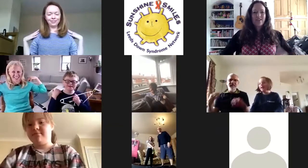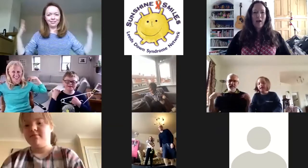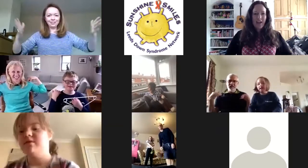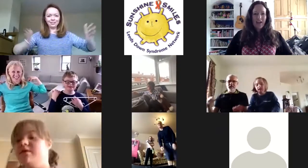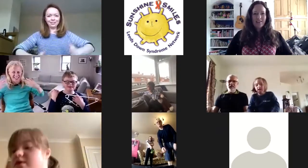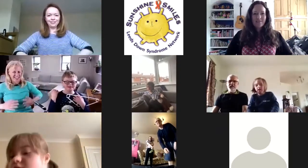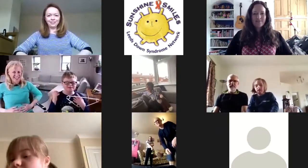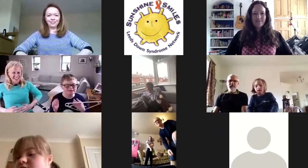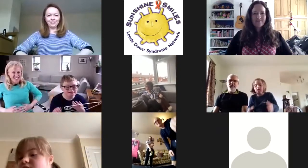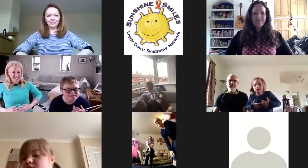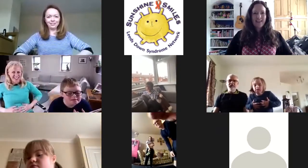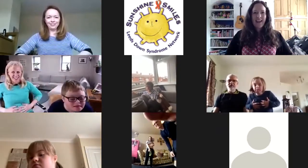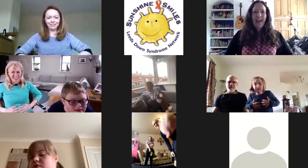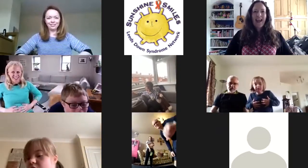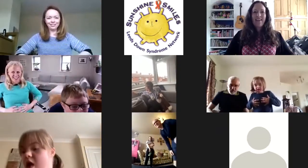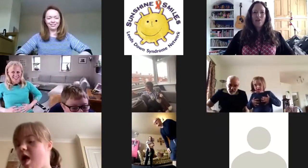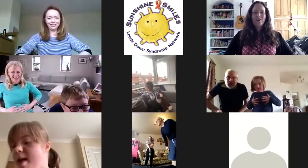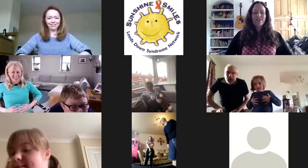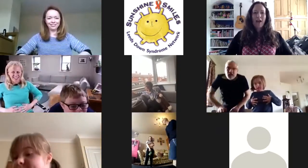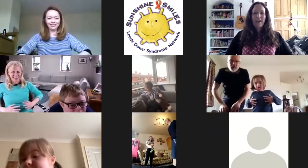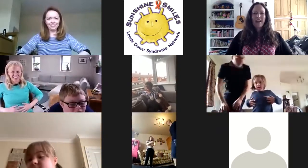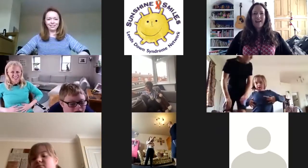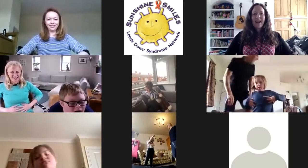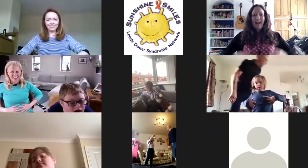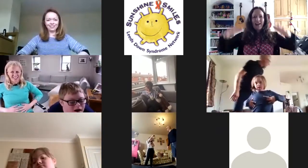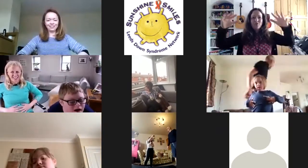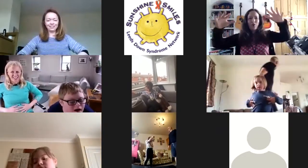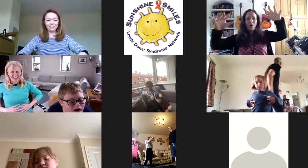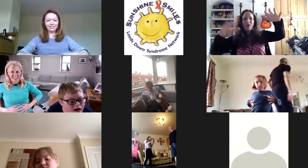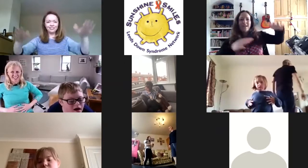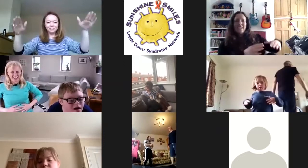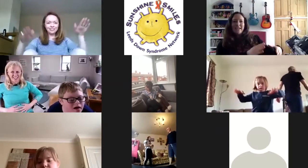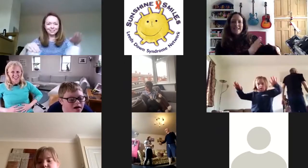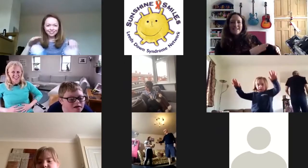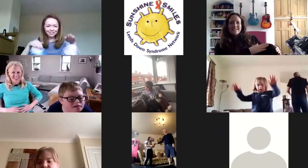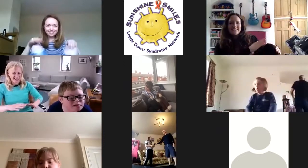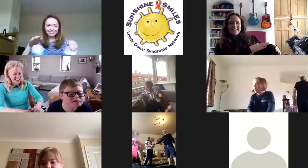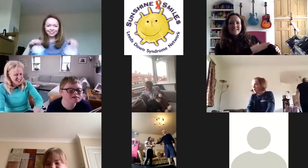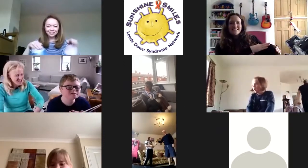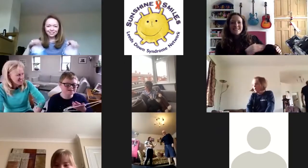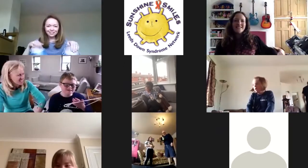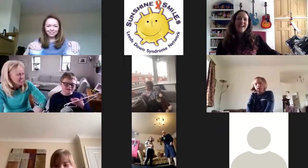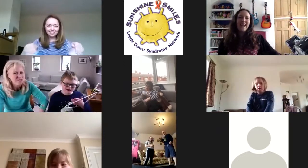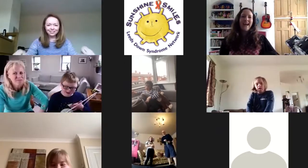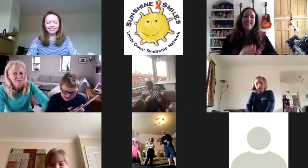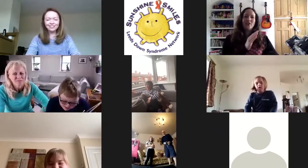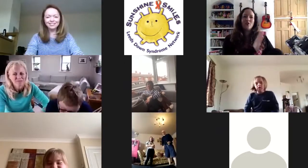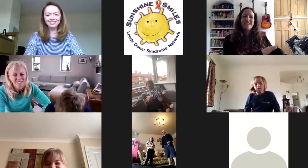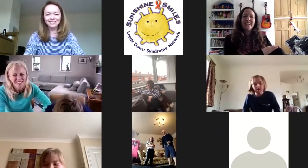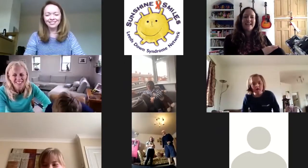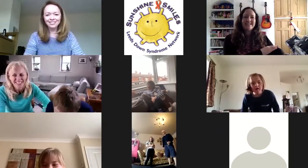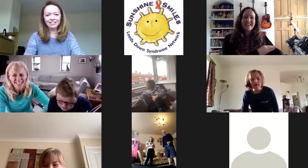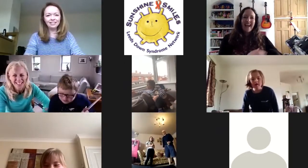your tummy, and then your tummy and your knees, and then